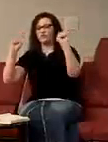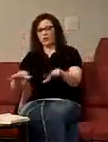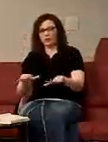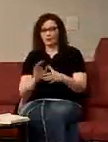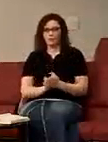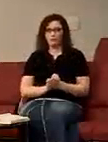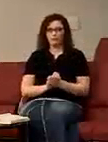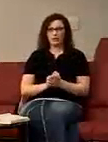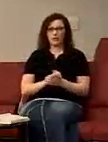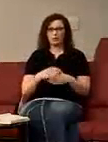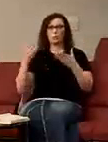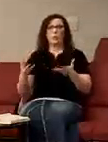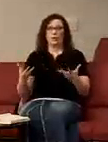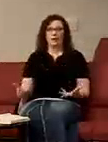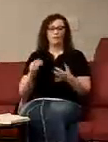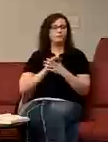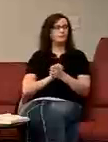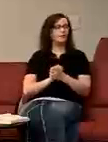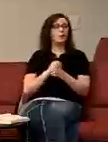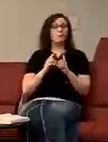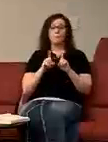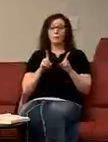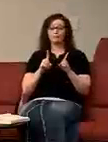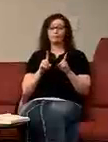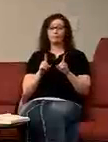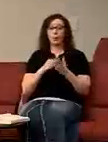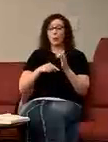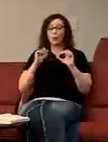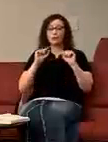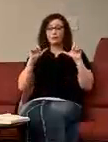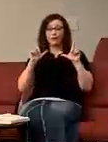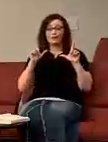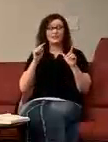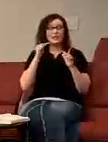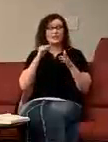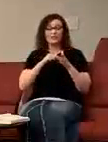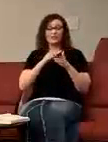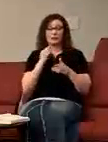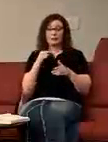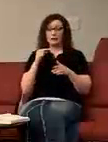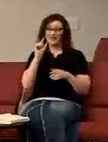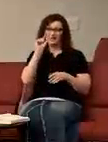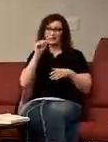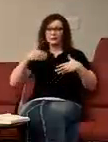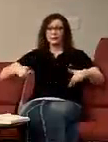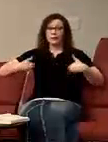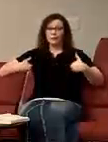And but what's amazing is that little chimp can pick up twice that over his